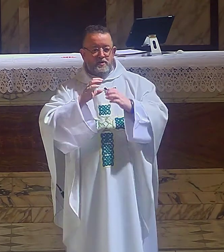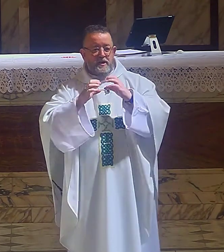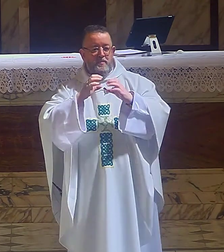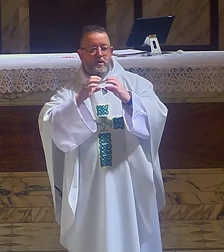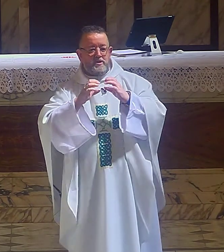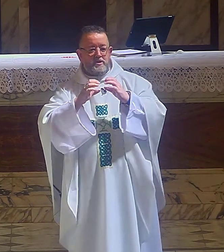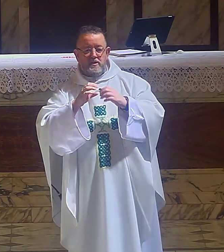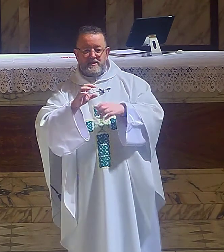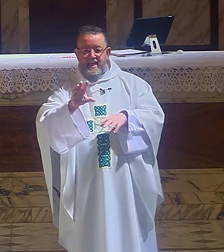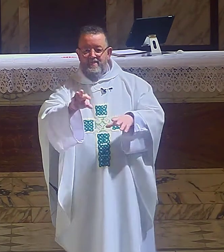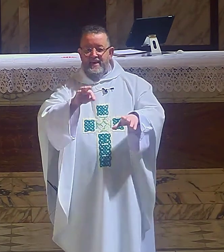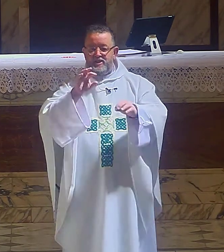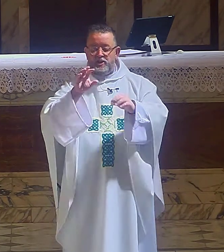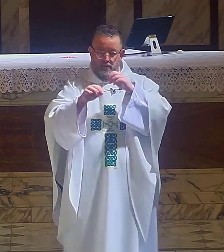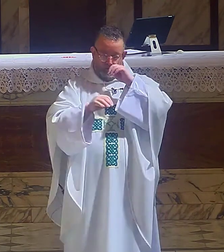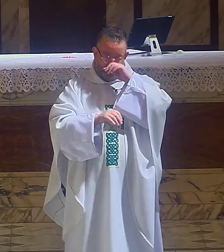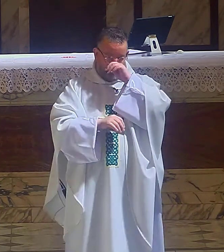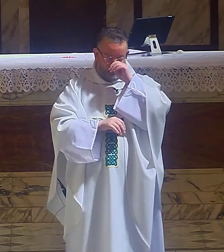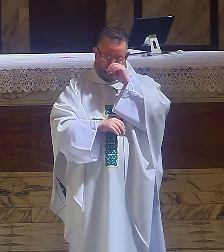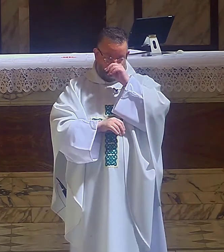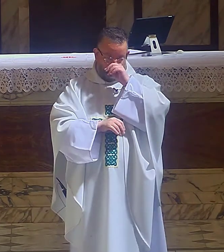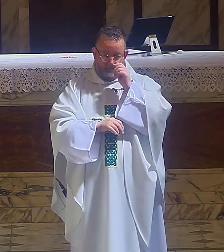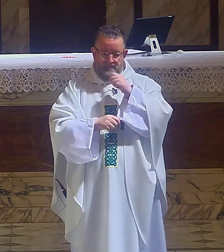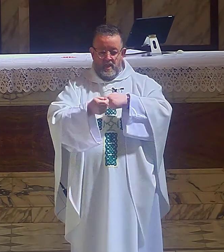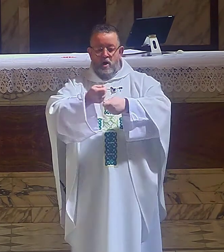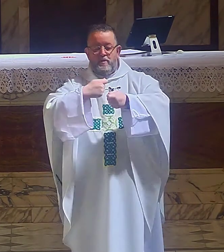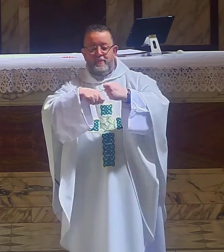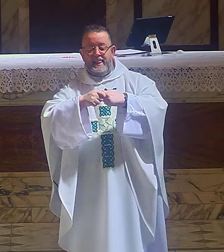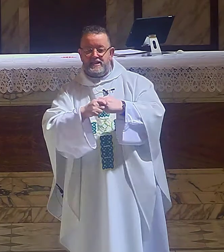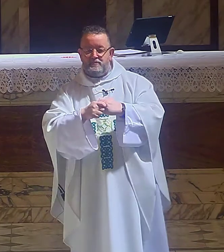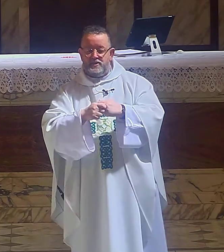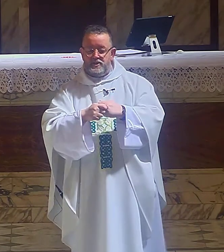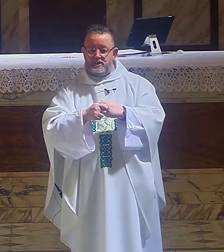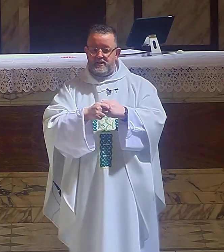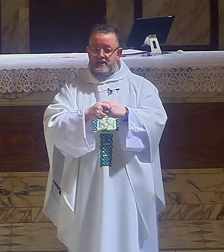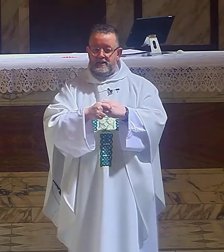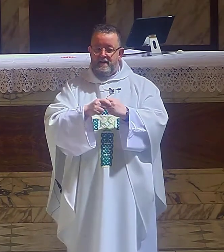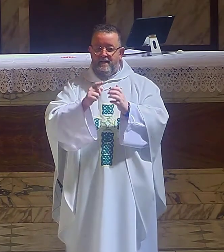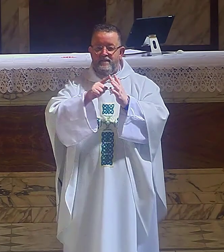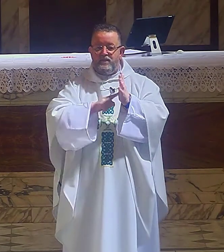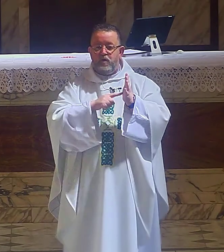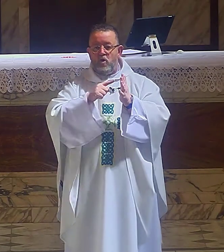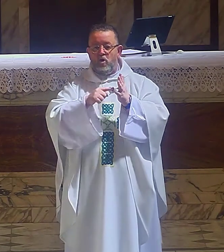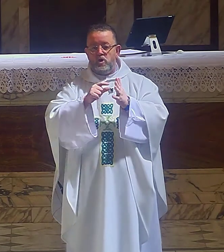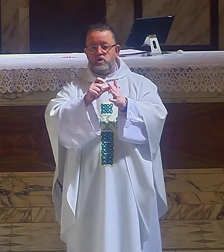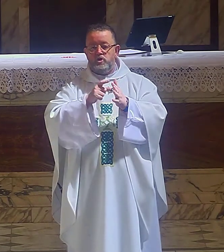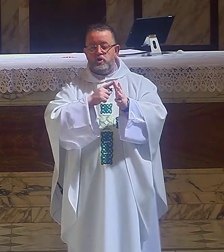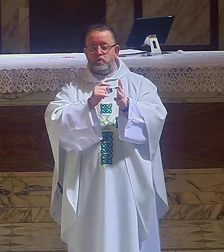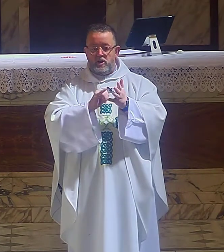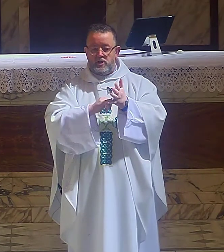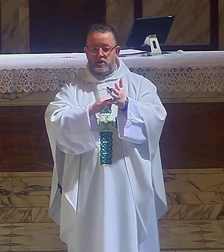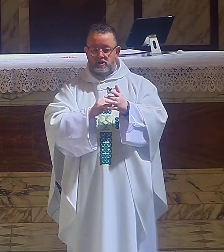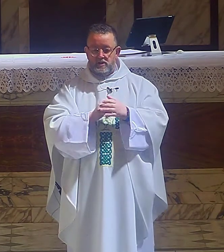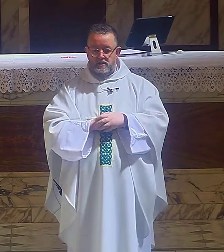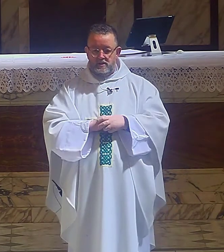So the apostles, they choose a replacement for